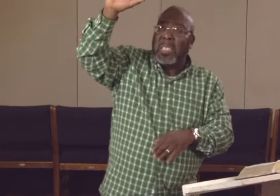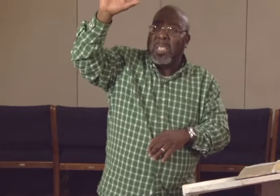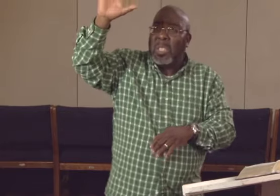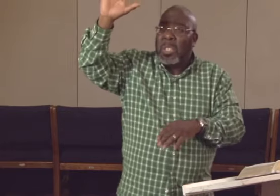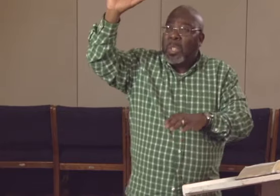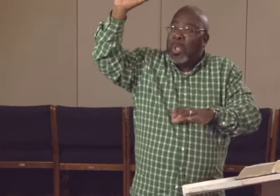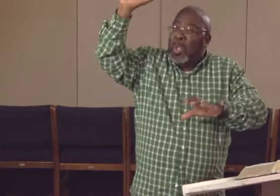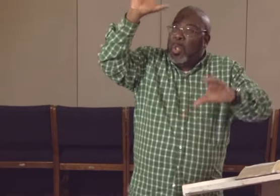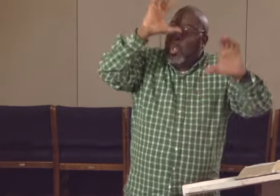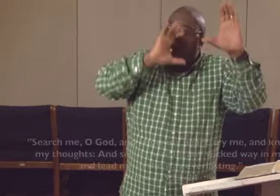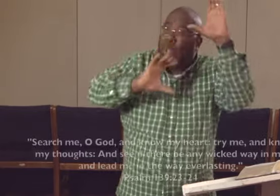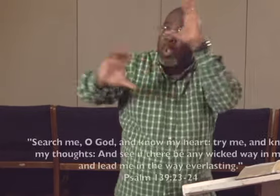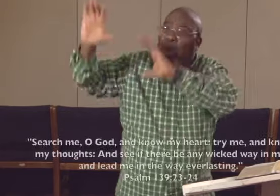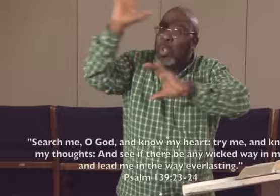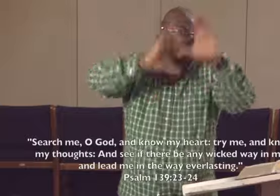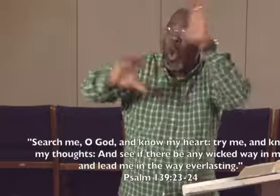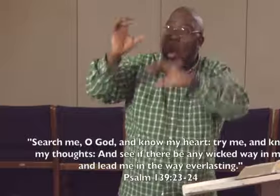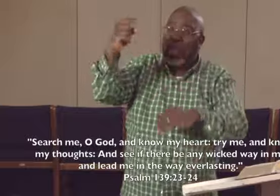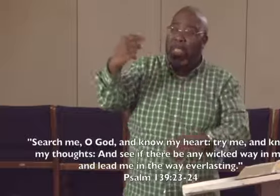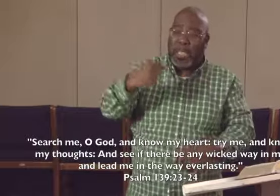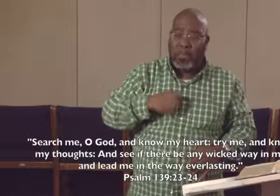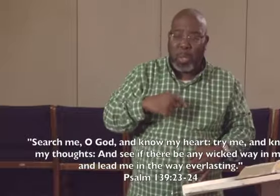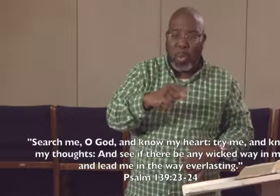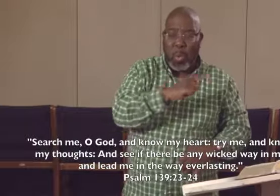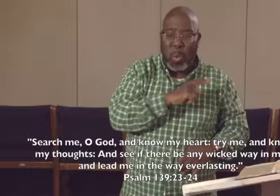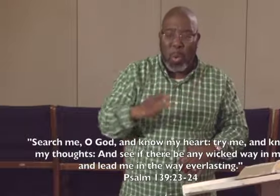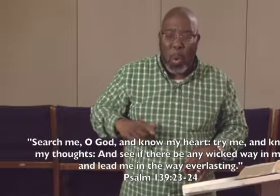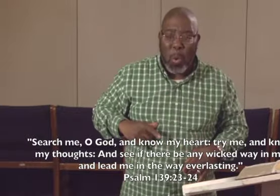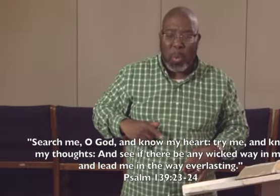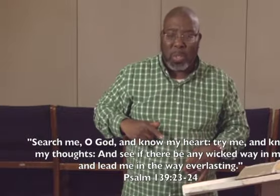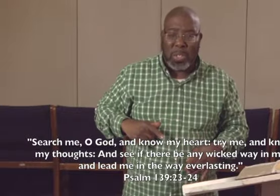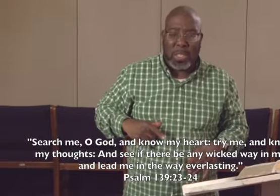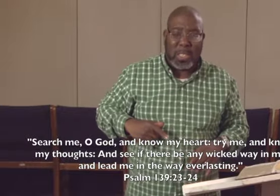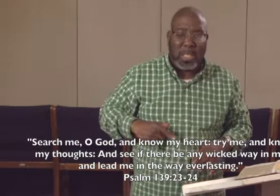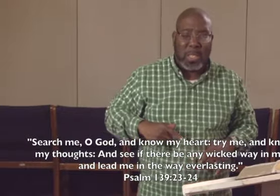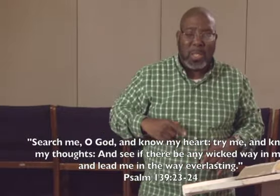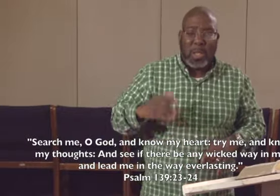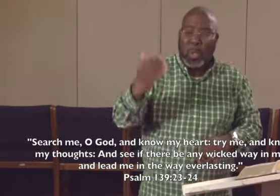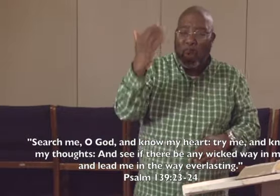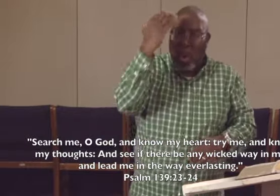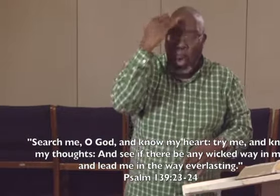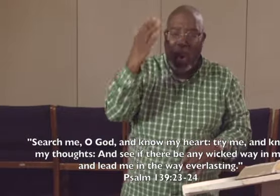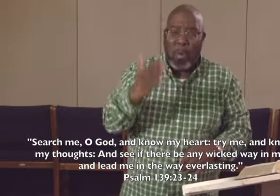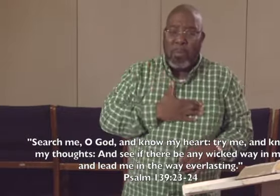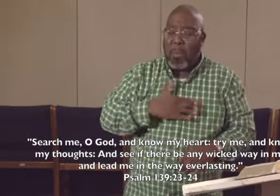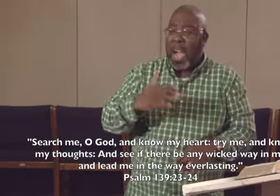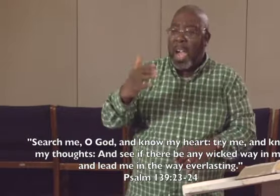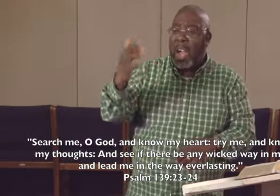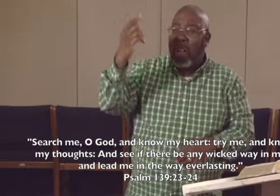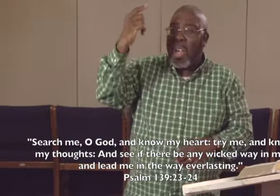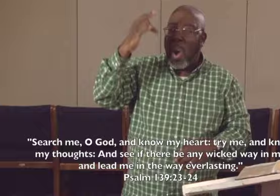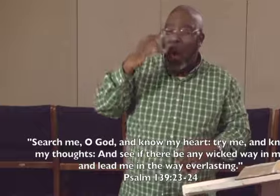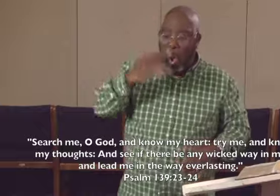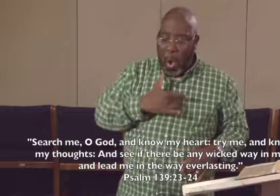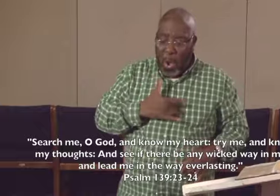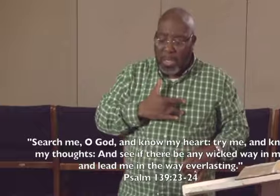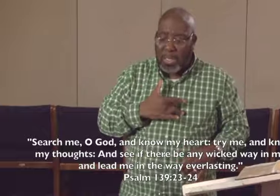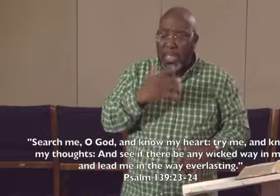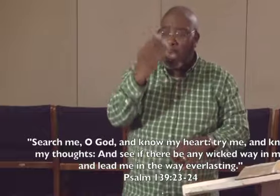23 and 24 says, "Search me, O God. You know my heart.